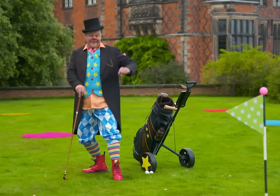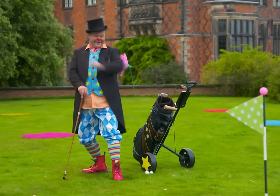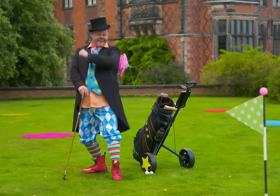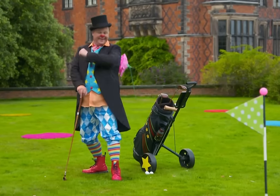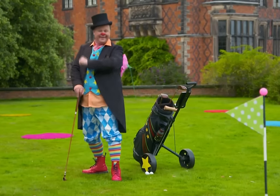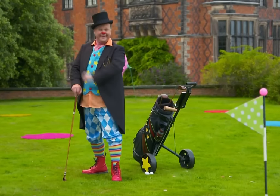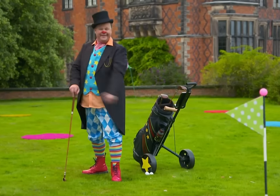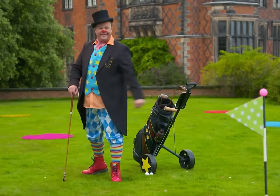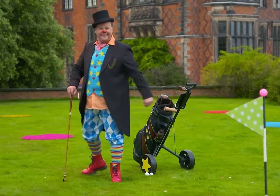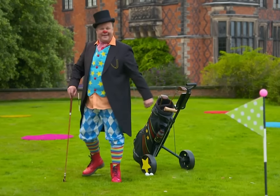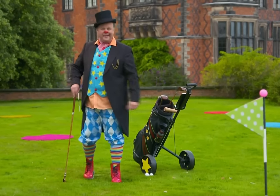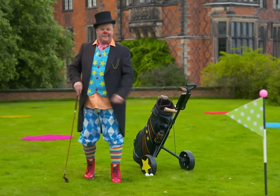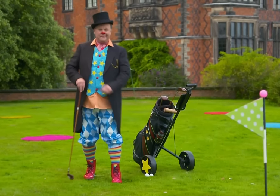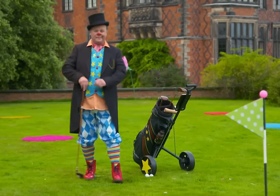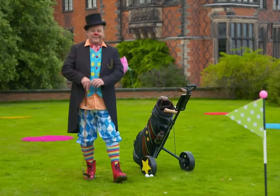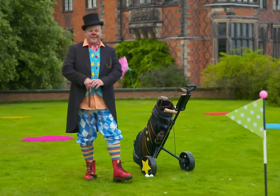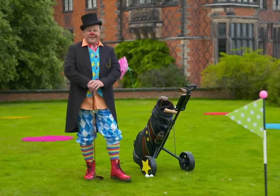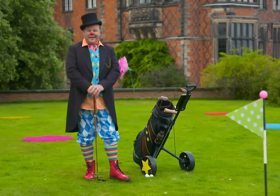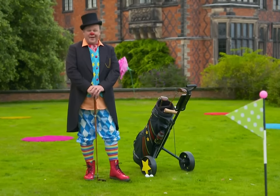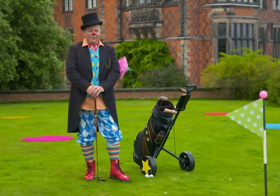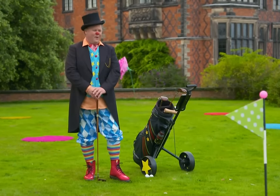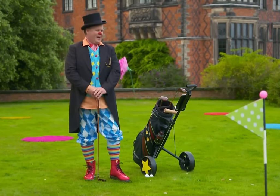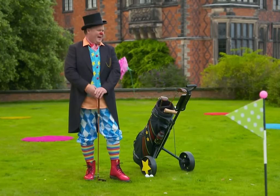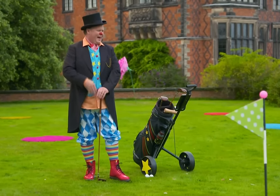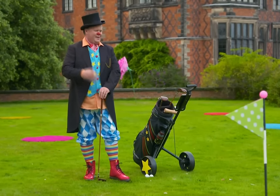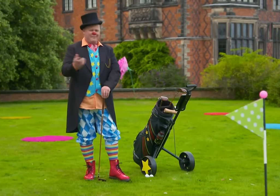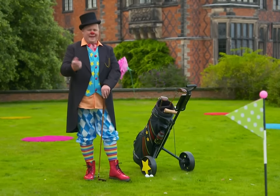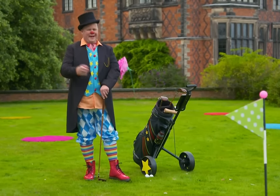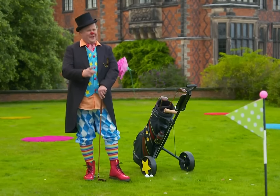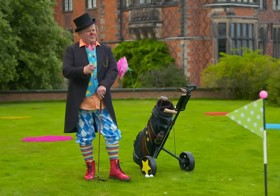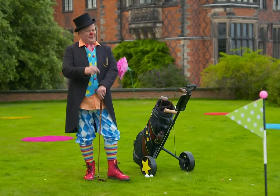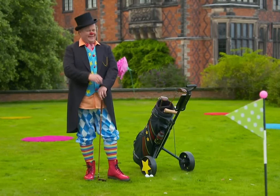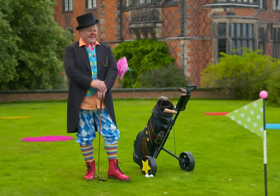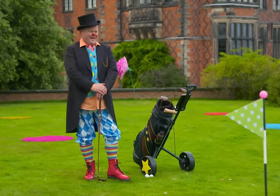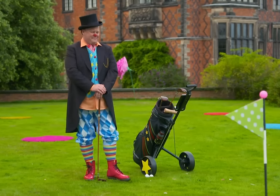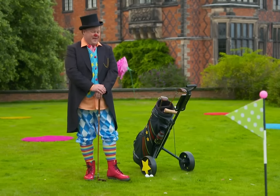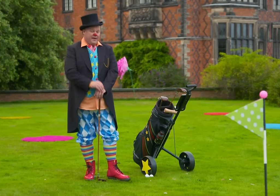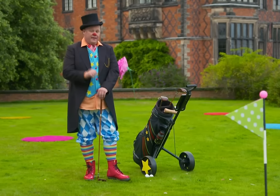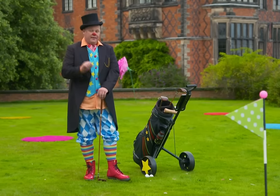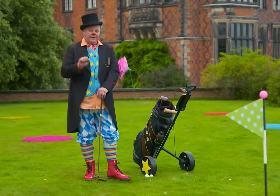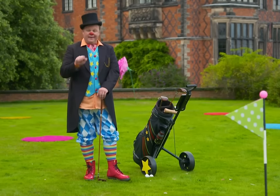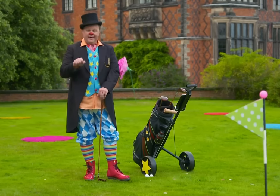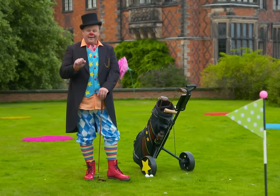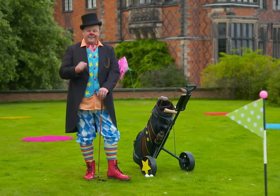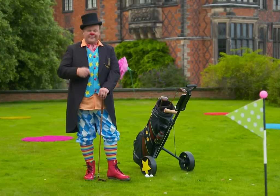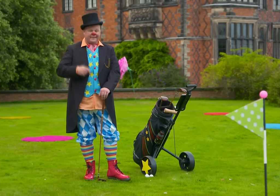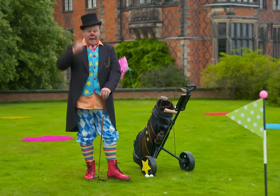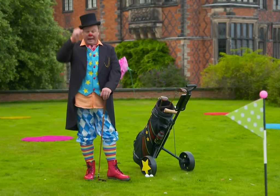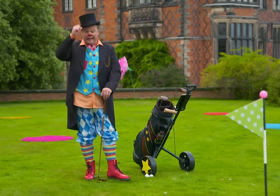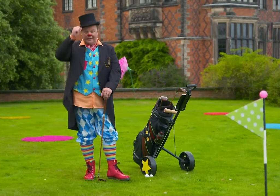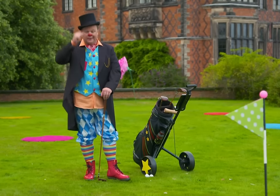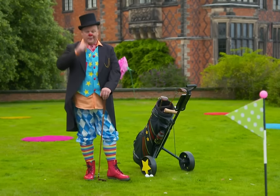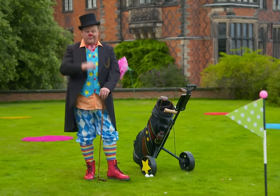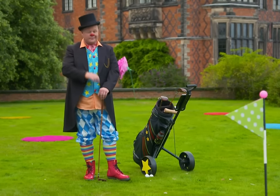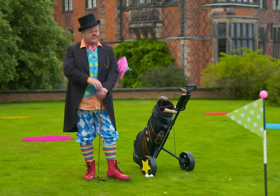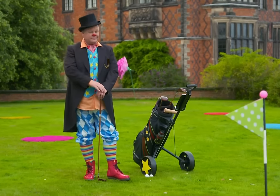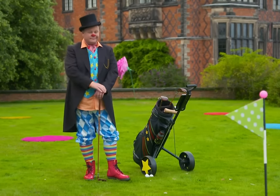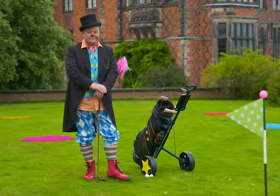You're very good at this, Lord Tumble. Well, I mean, I would. Yes, I know.